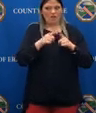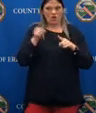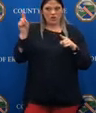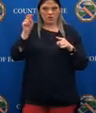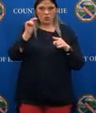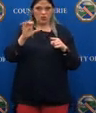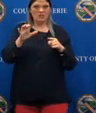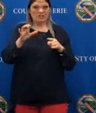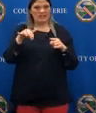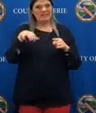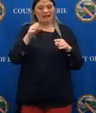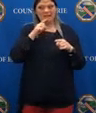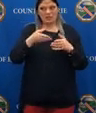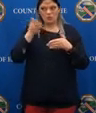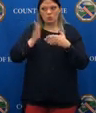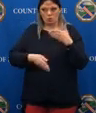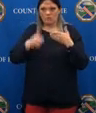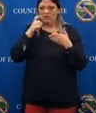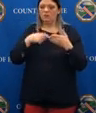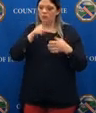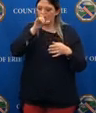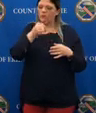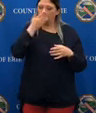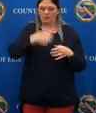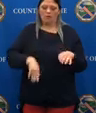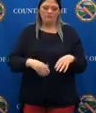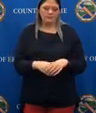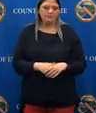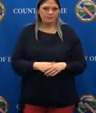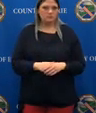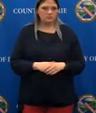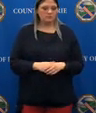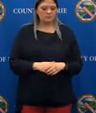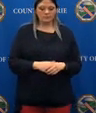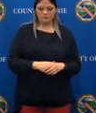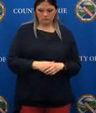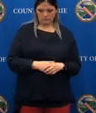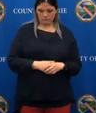the worst is over with because they had it really bad.